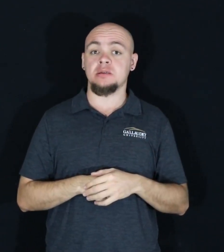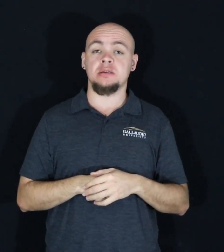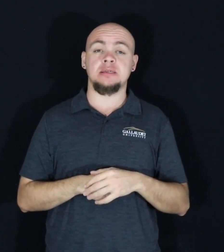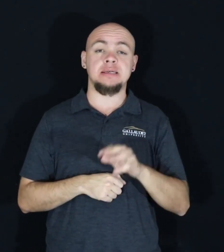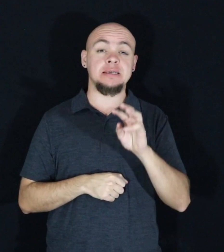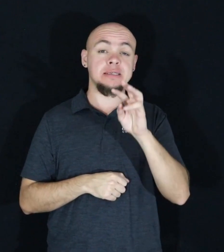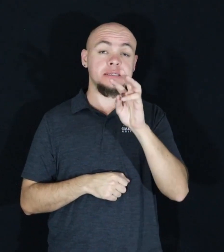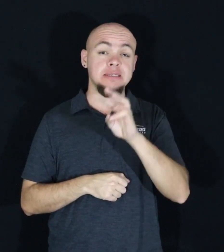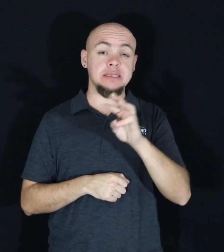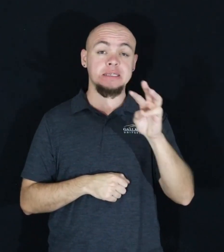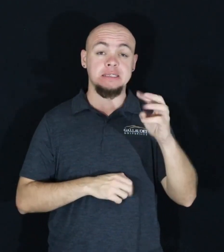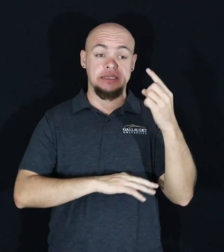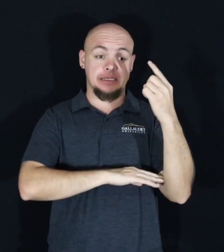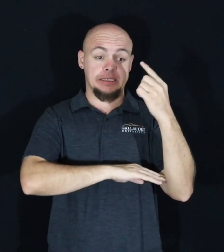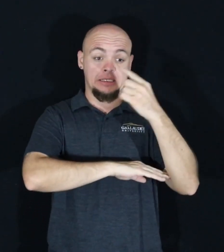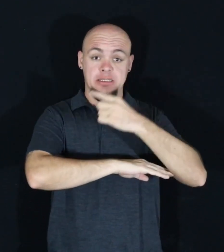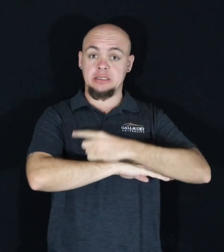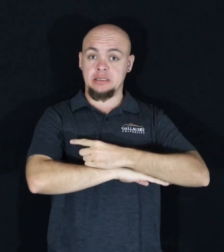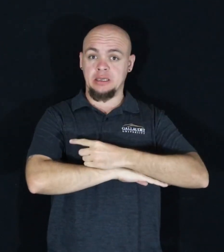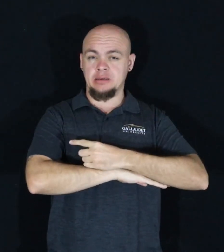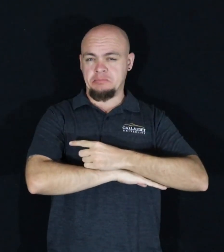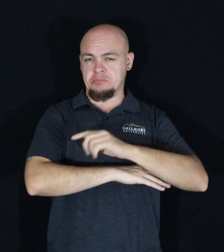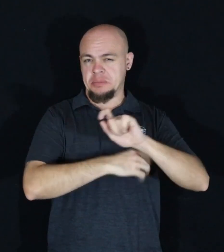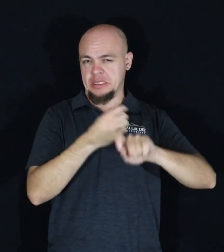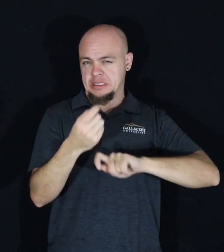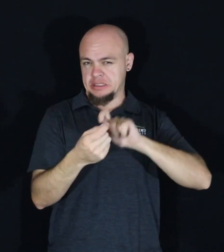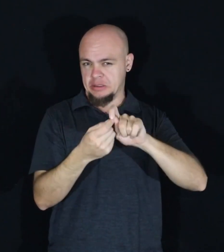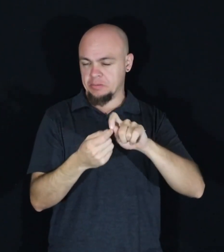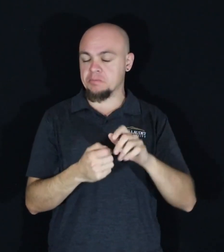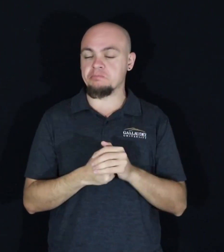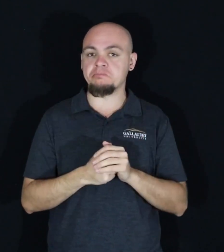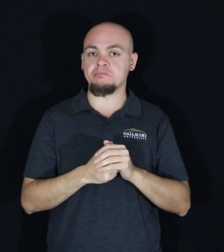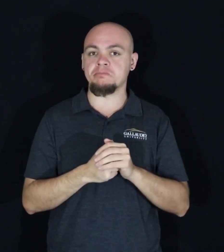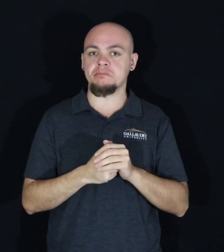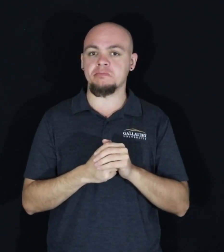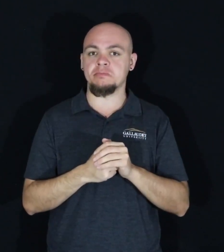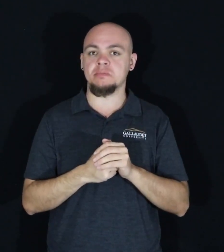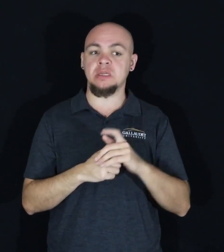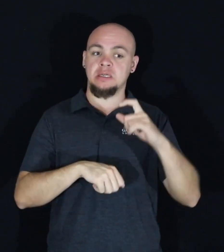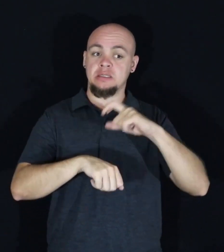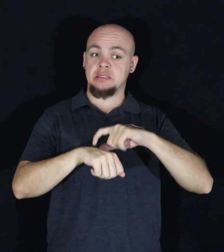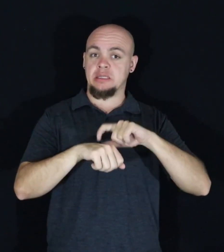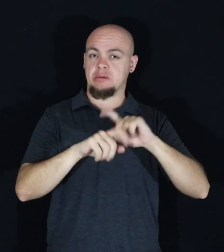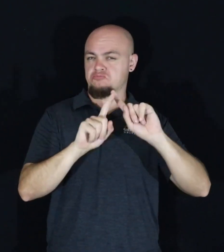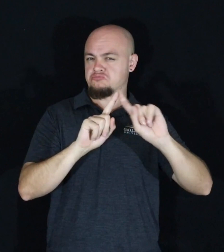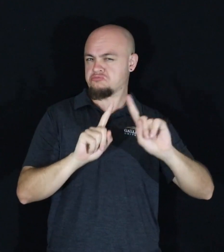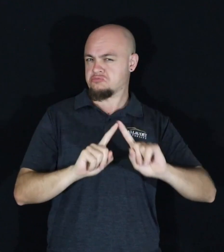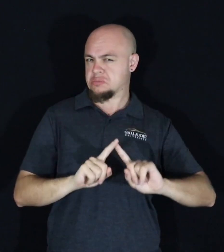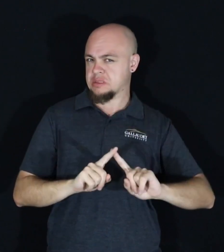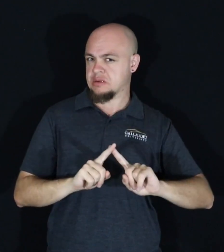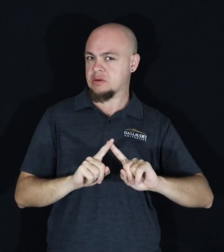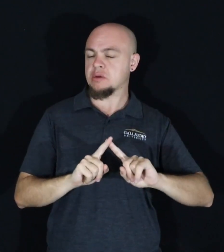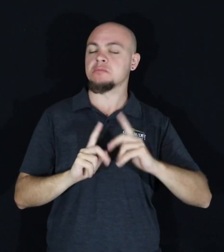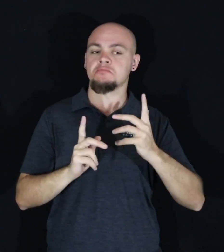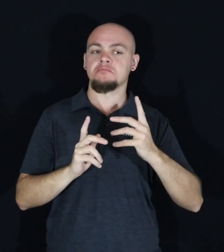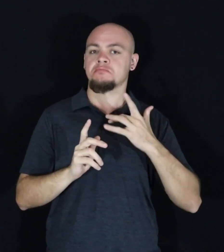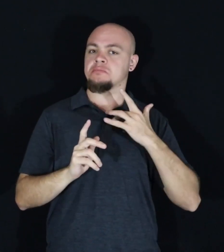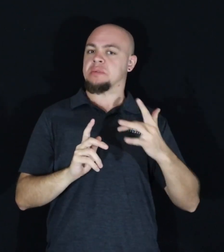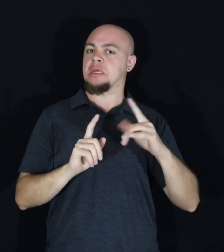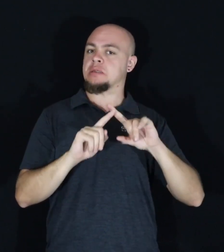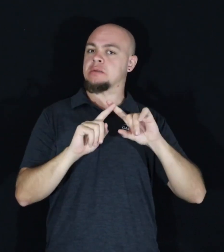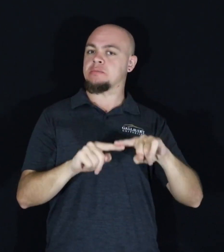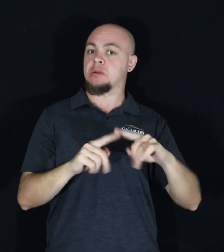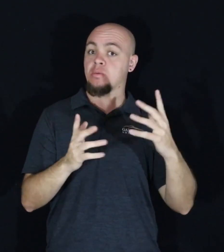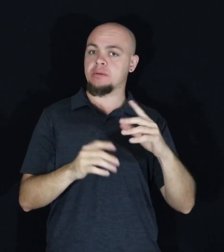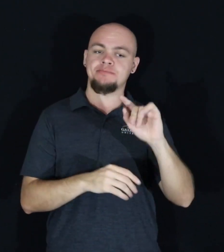66 days to be exact. The difference in time it took to form a habit was largely due to